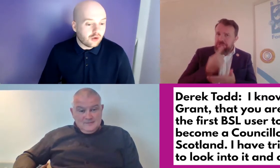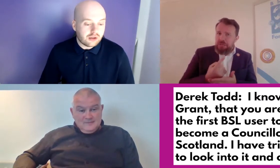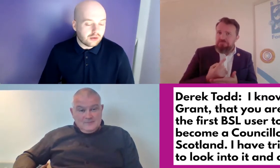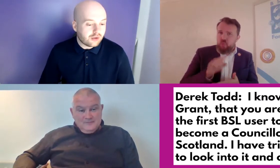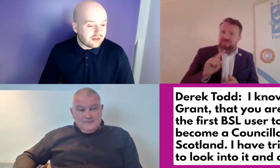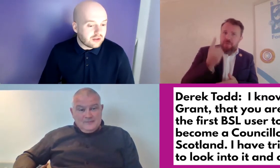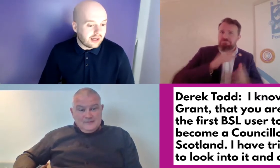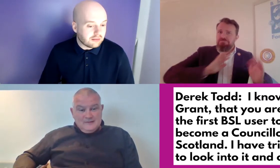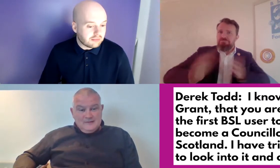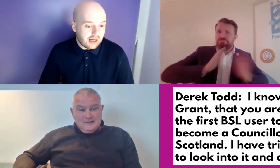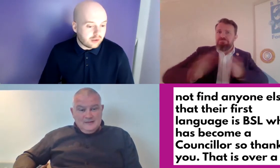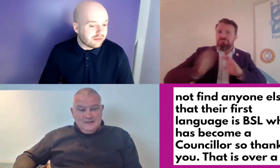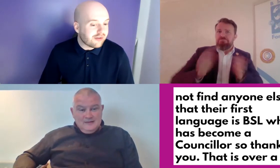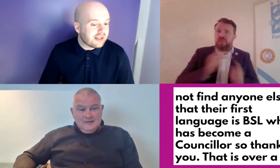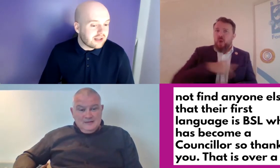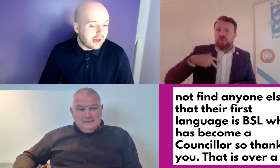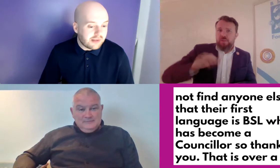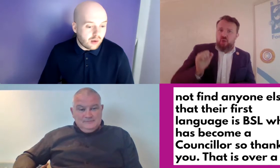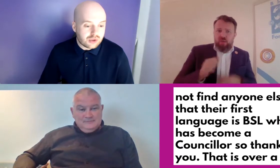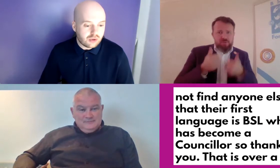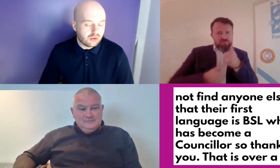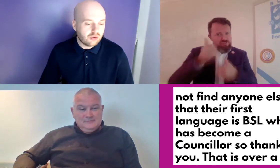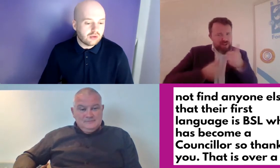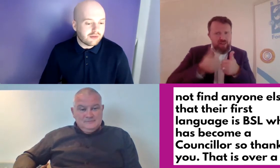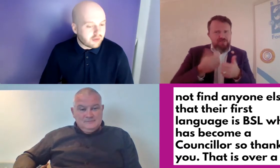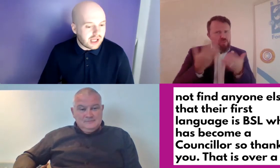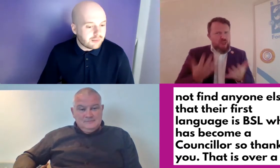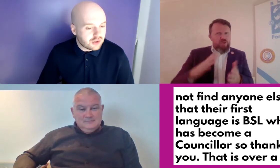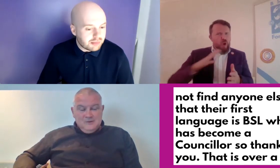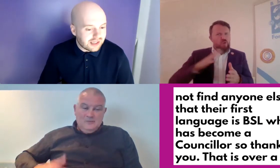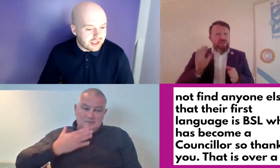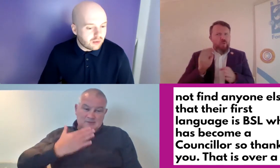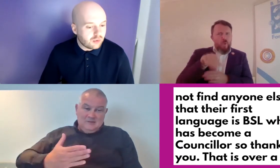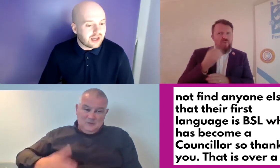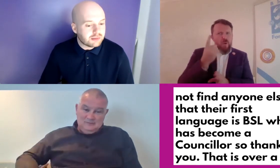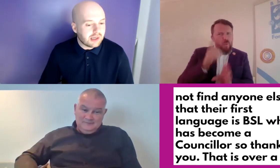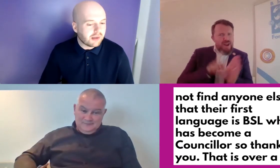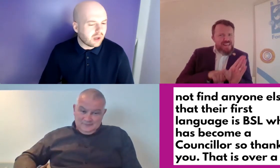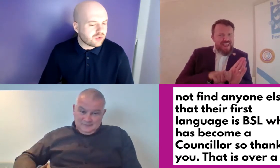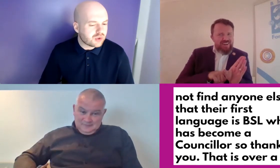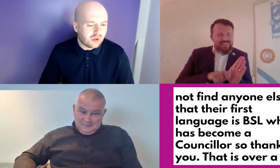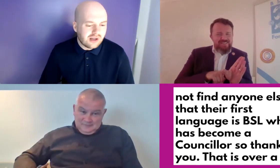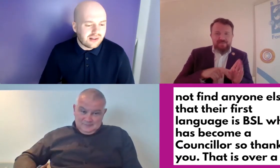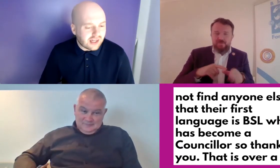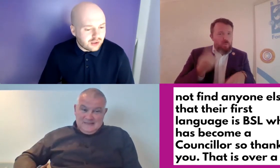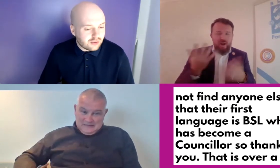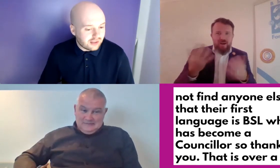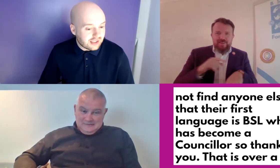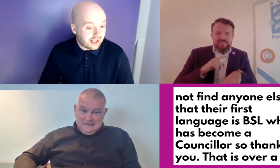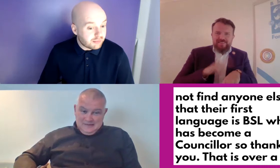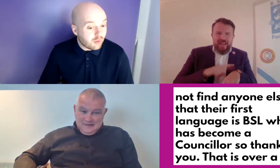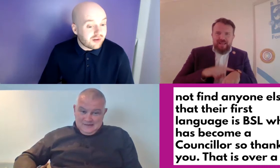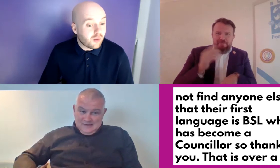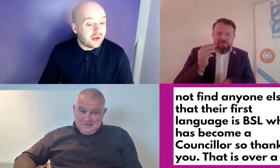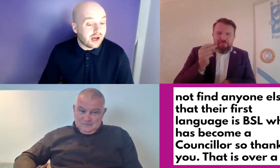to look into it, and yet I couldn't find anybody else who their first language is BSL who has become a counsellor. So thank you.